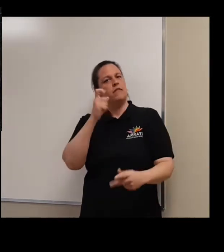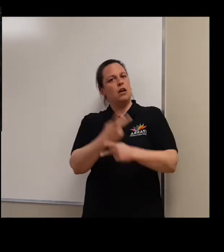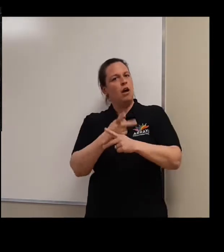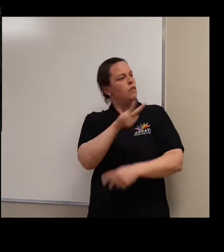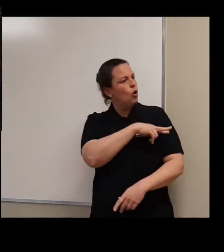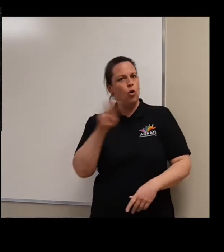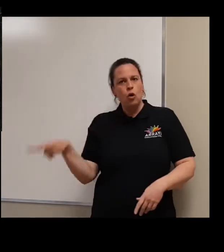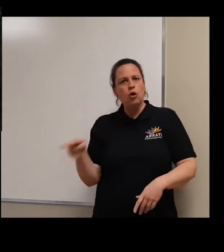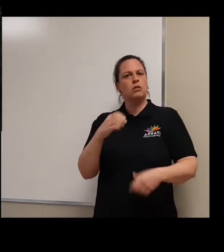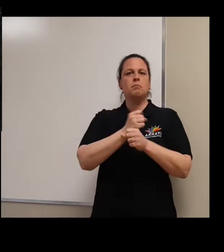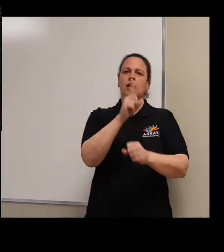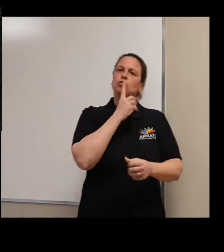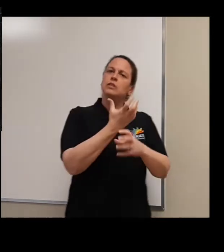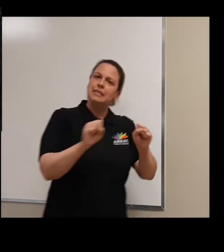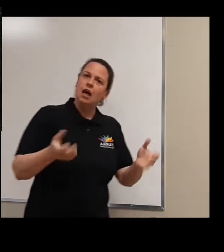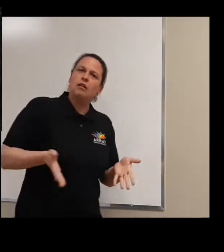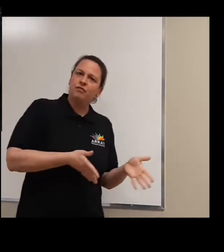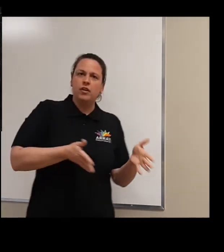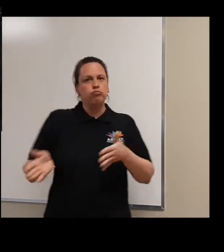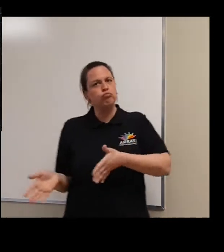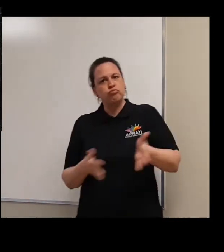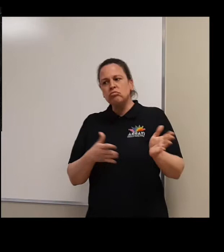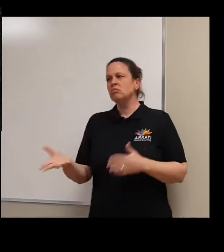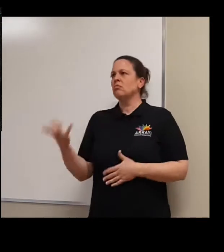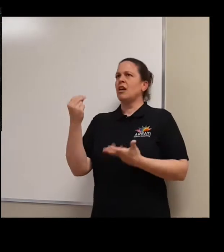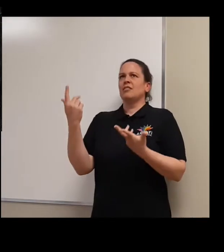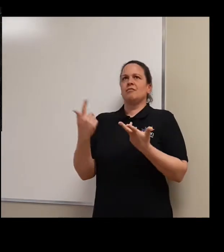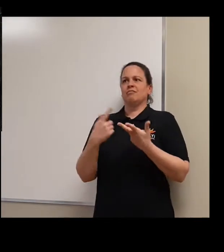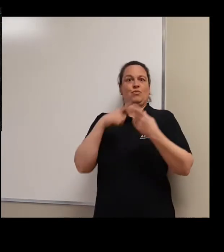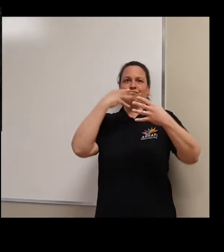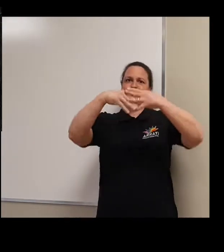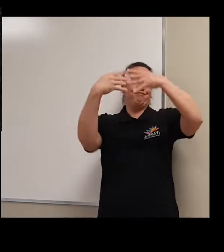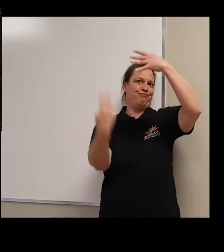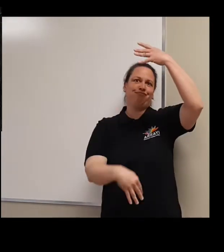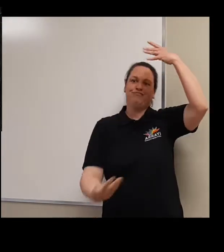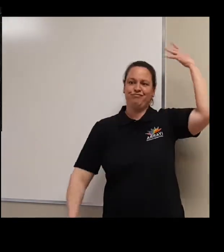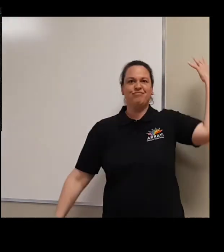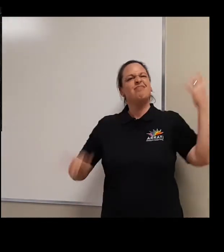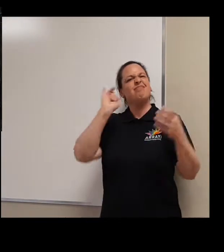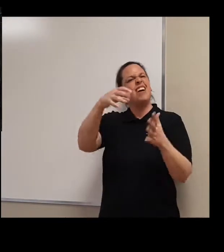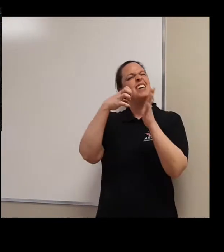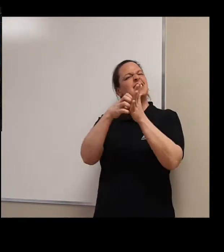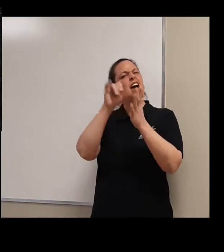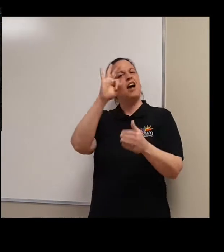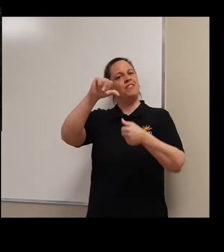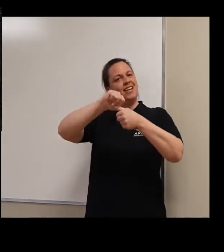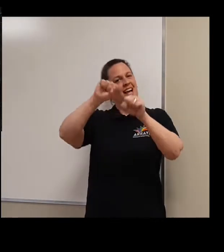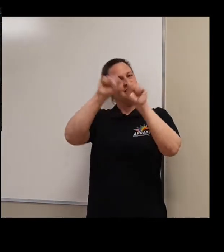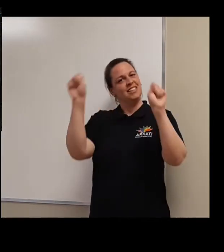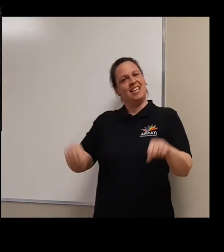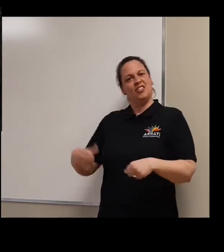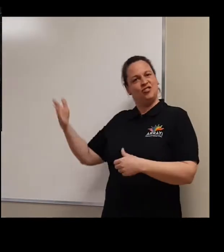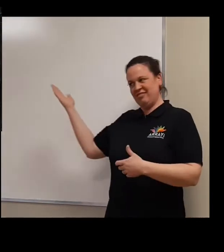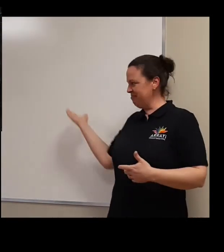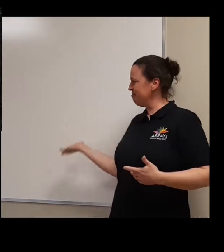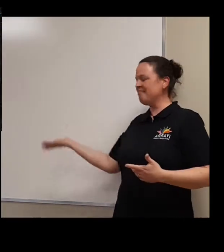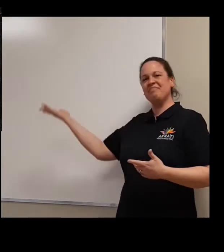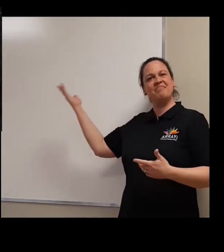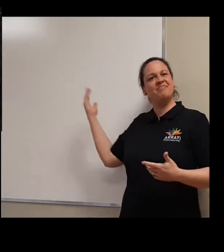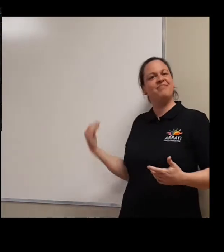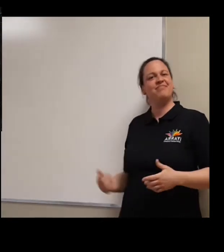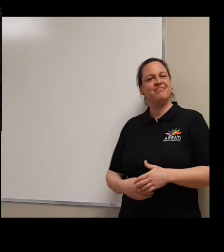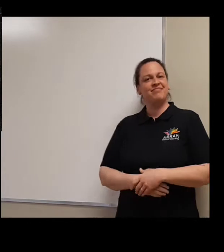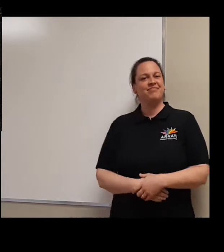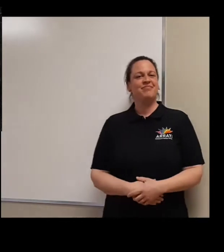are moving constantly at a gas station. There are a lot of hazards in this environment that you need to be aware of.